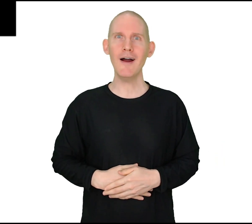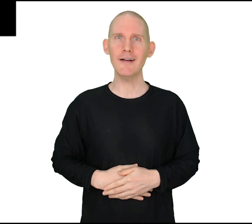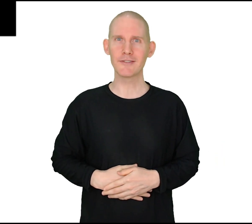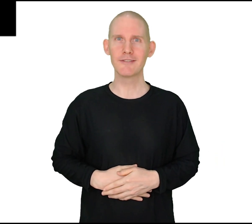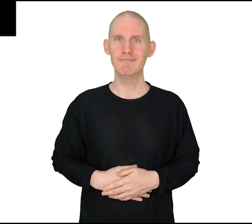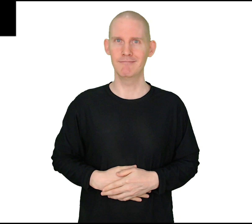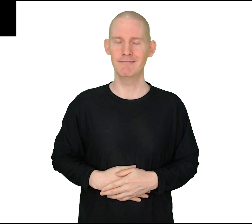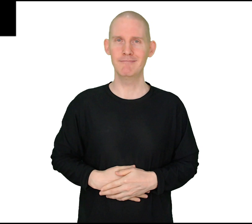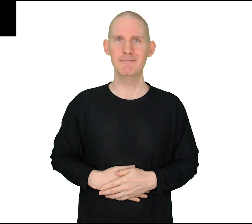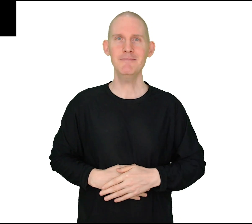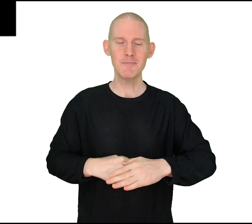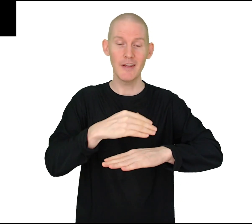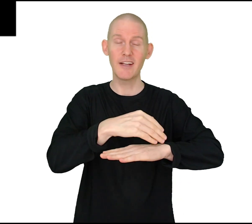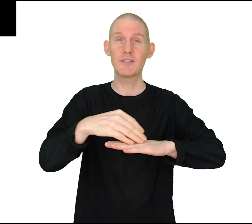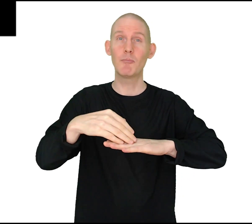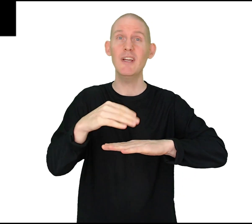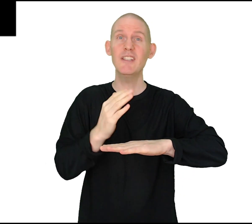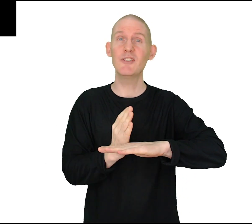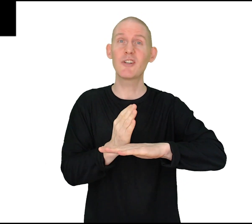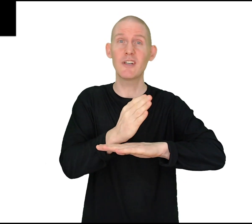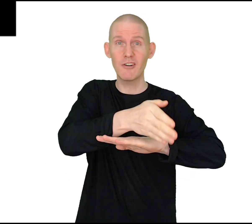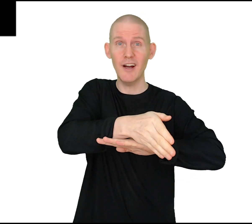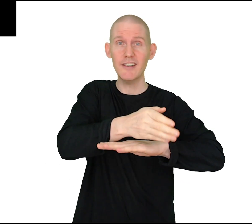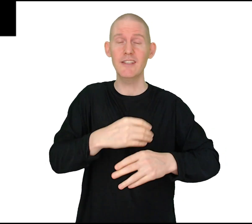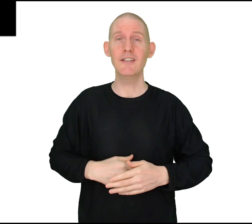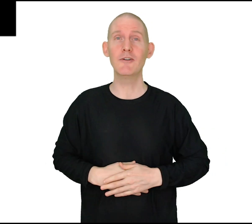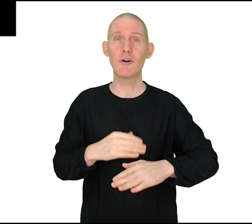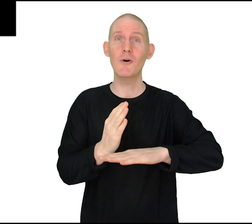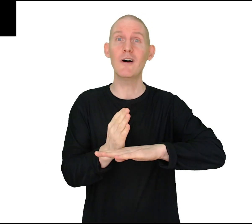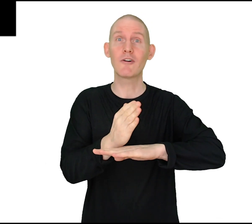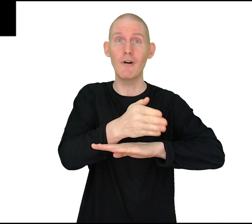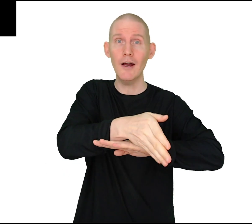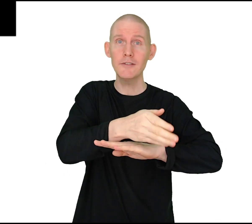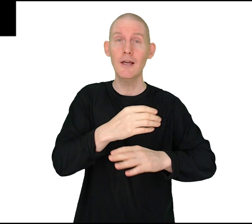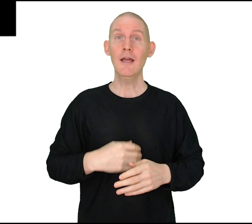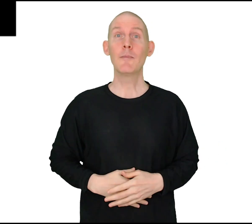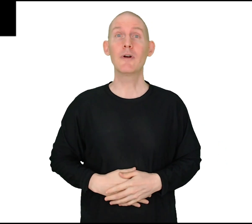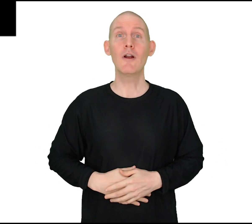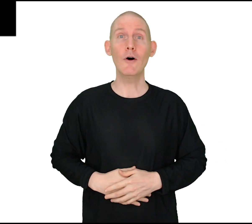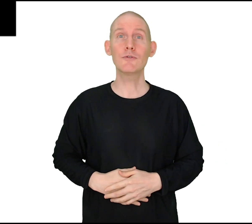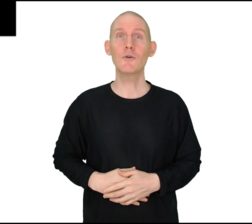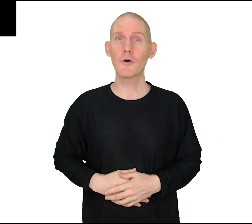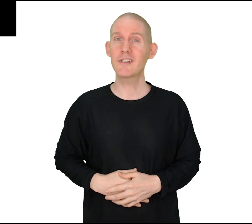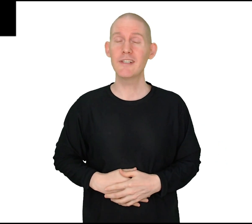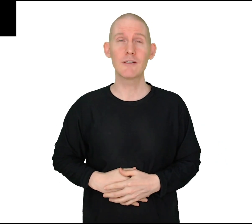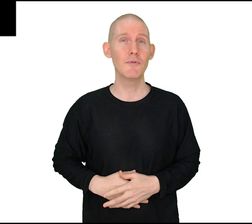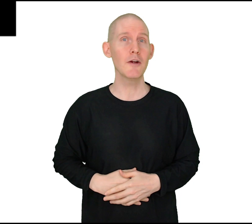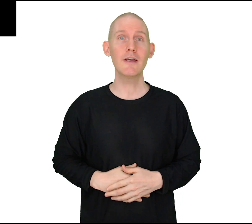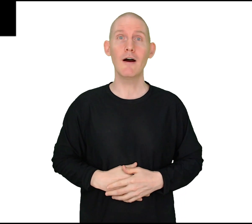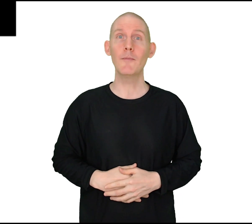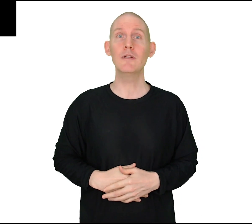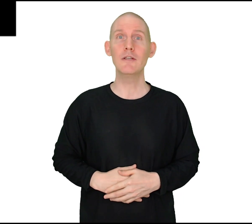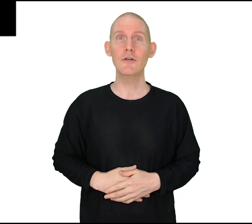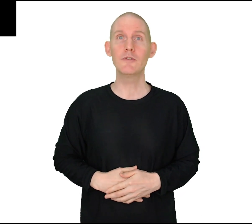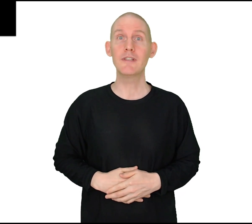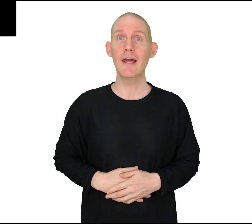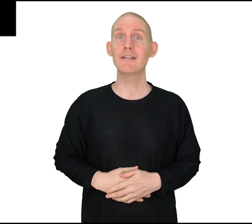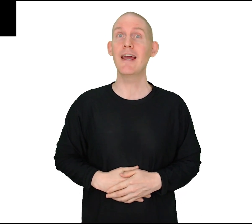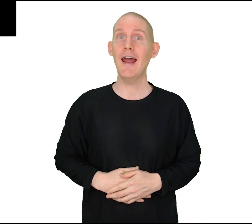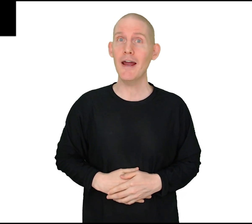across. Like it's a bridge and you're going to cross it, go across. But it also works and is very commonly used as